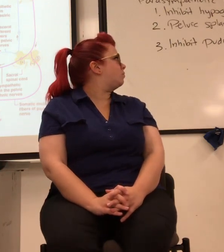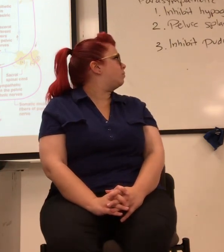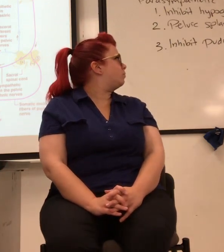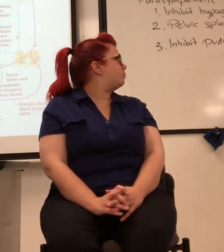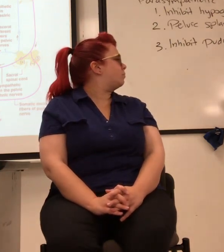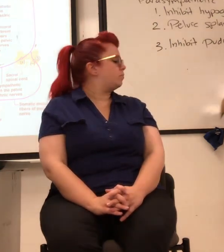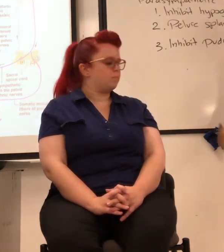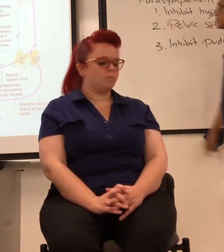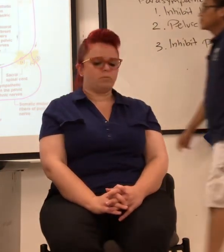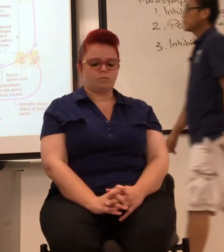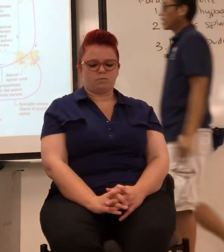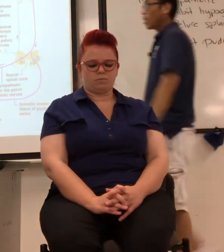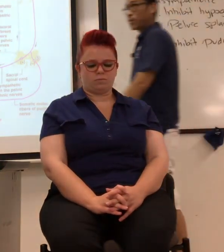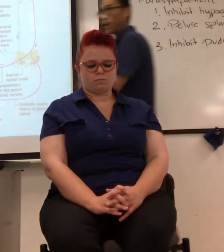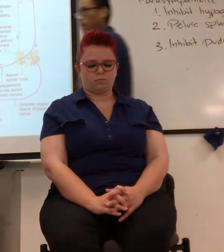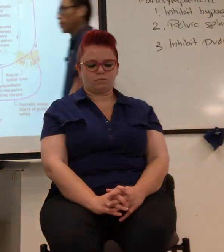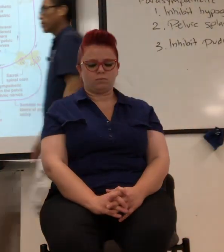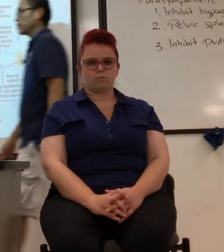sphincter.